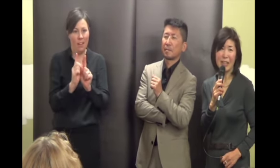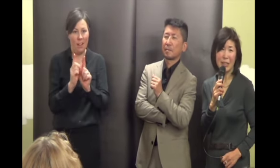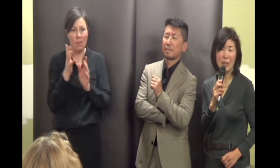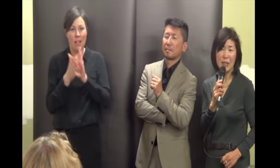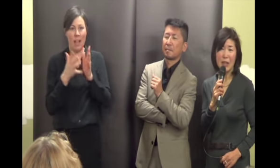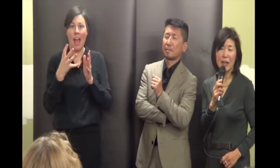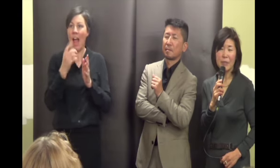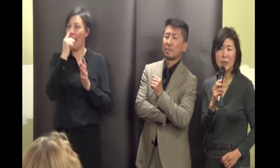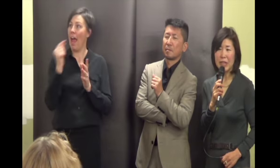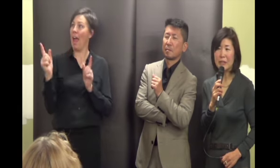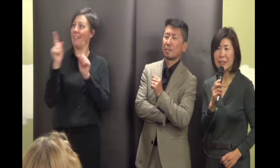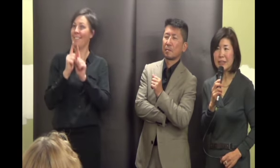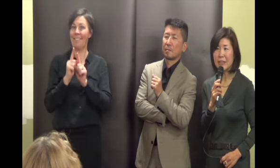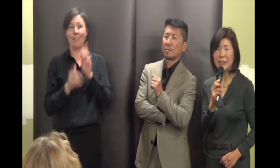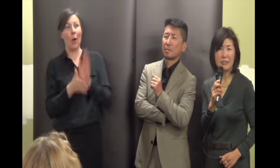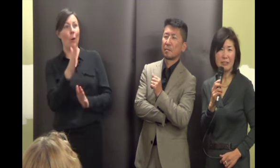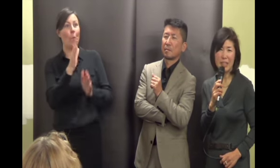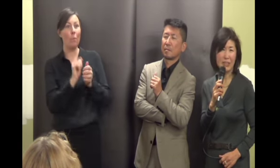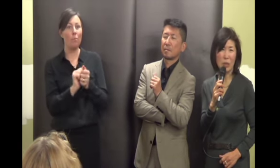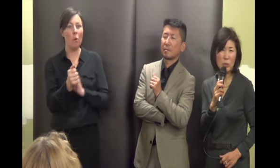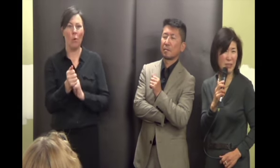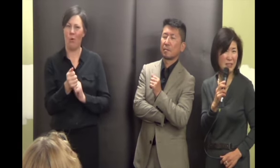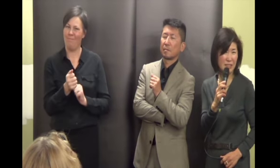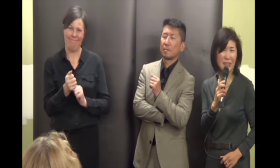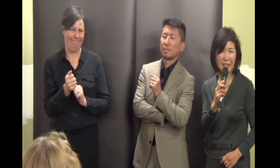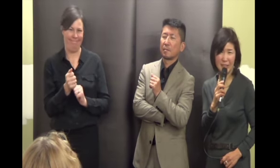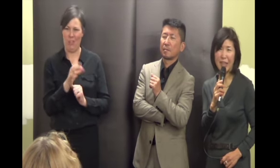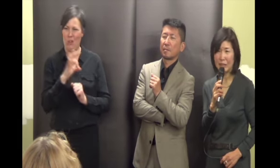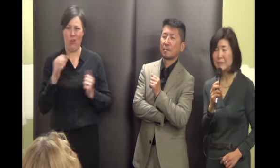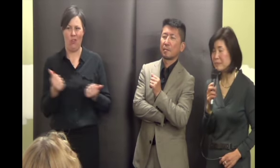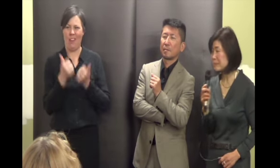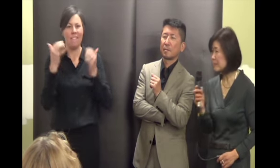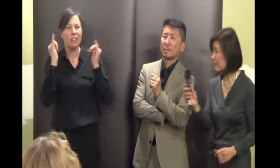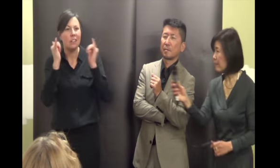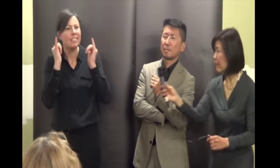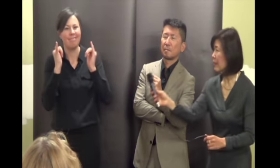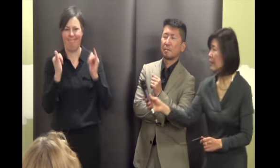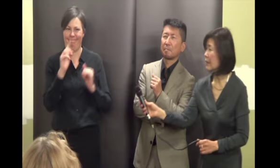much time to cover really hobbies and things like that.